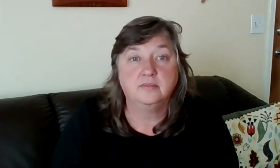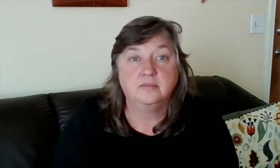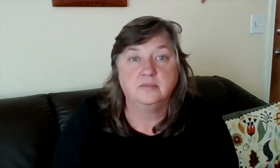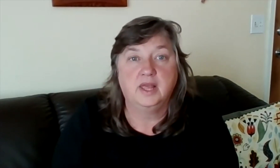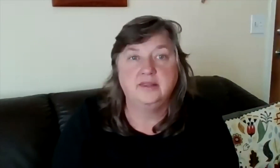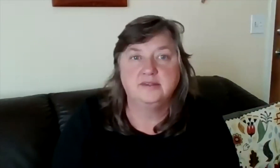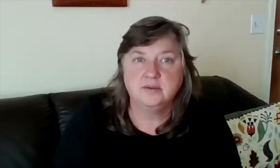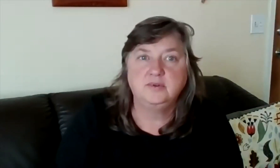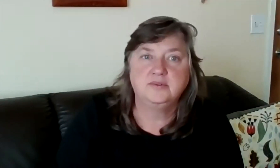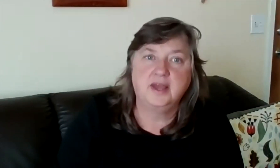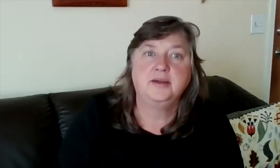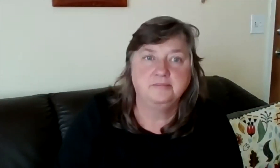And someone will say,